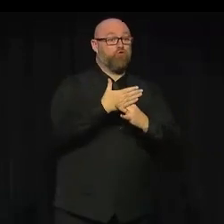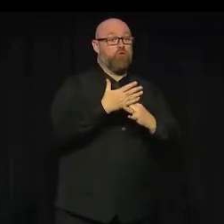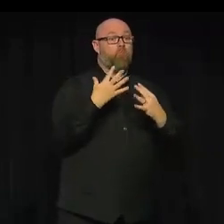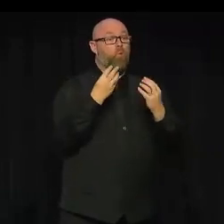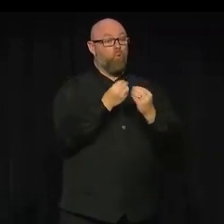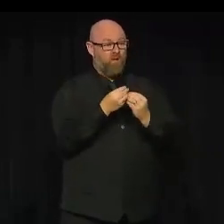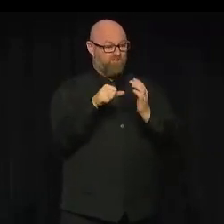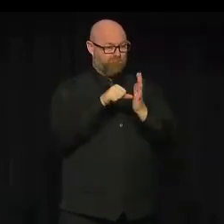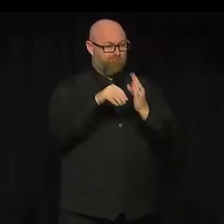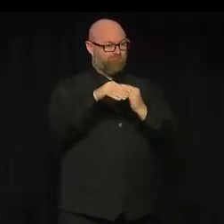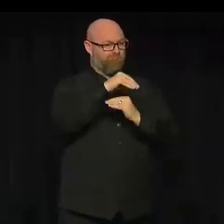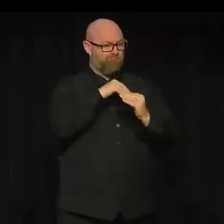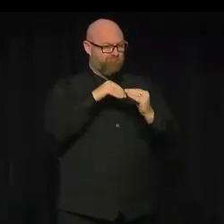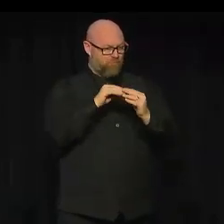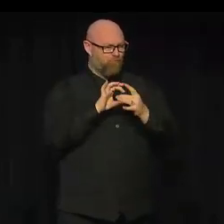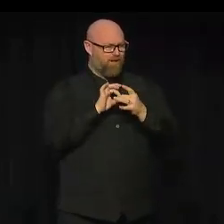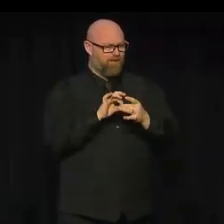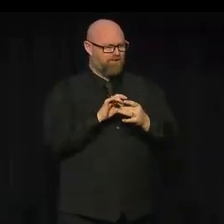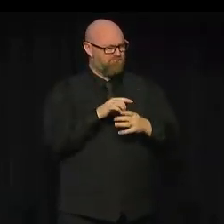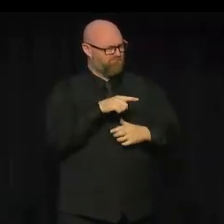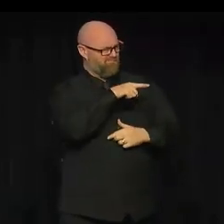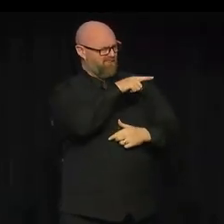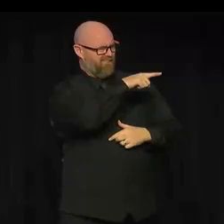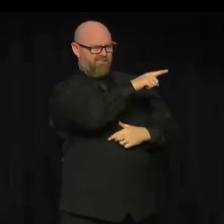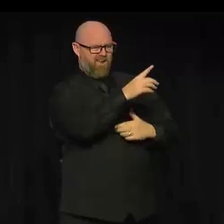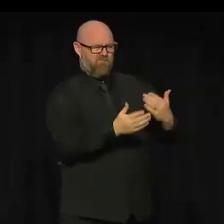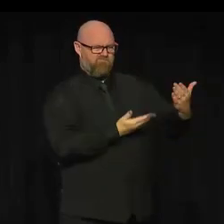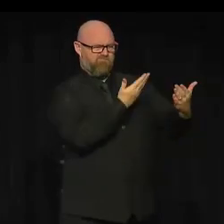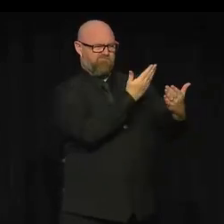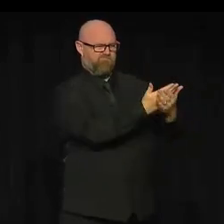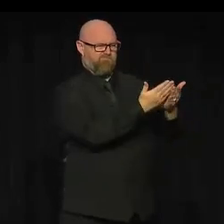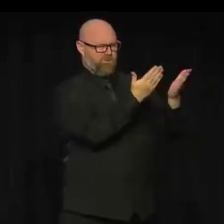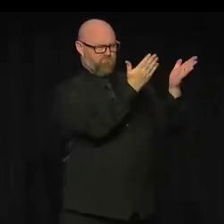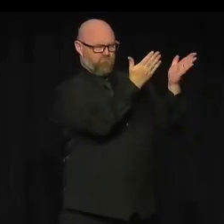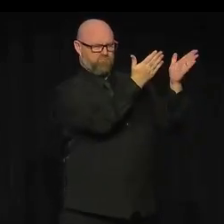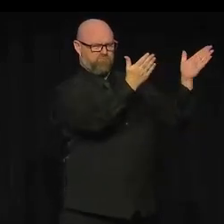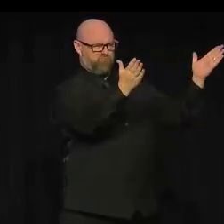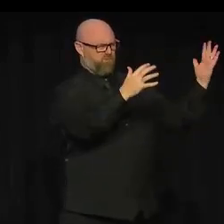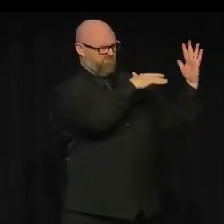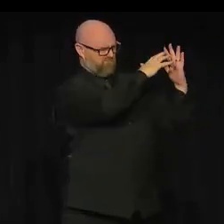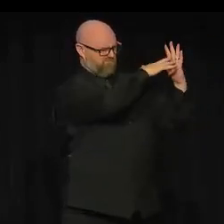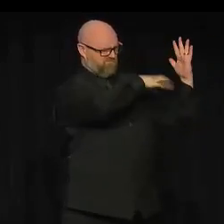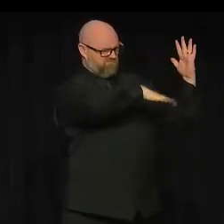relationships. So broad was the application of this injunction, which was granted